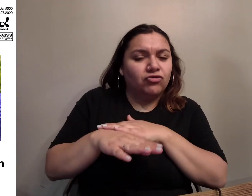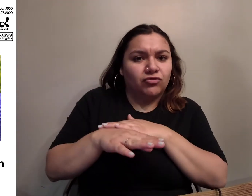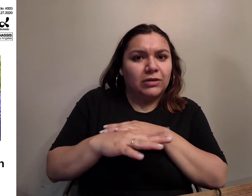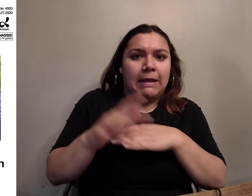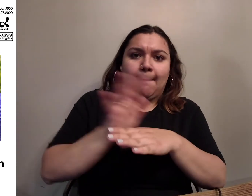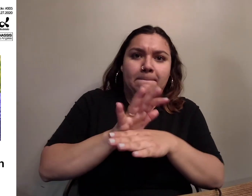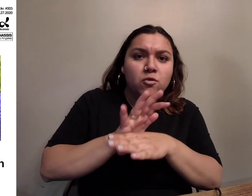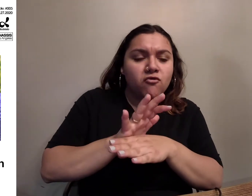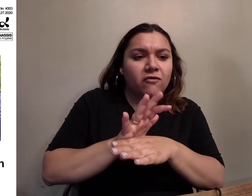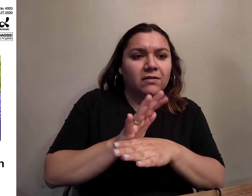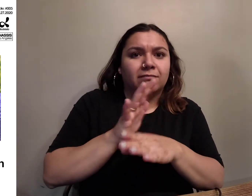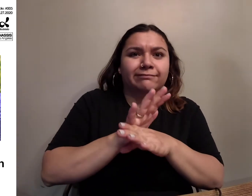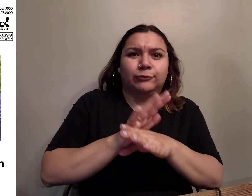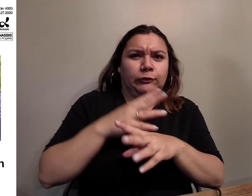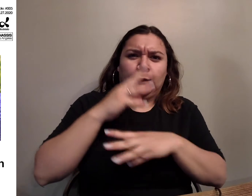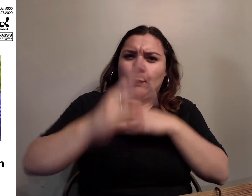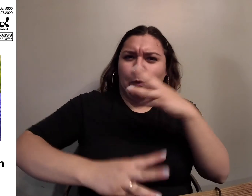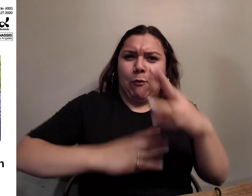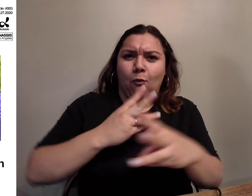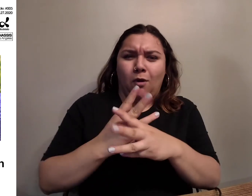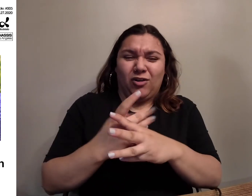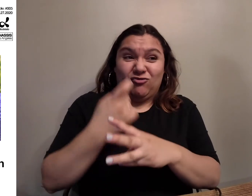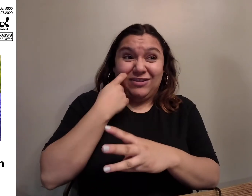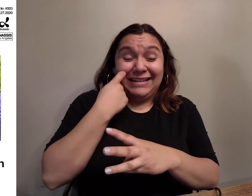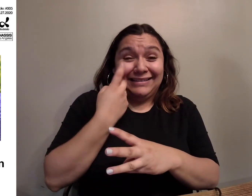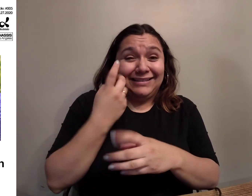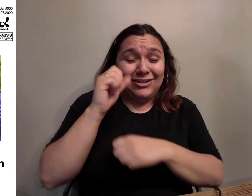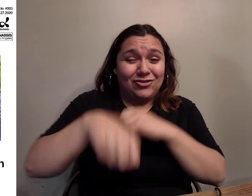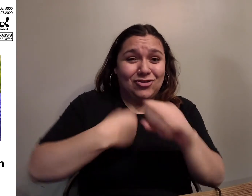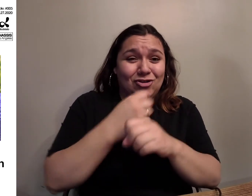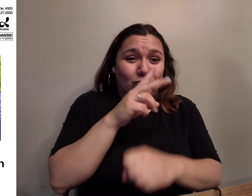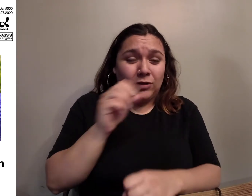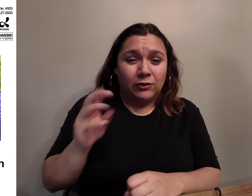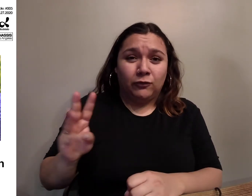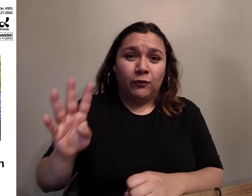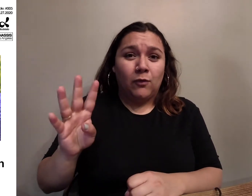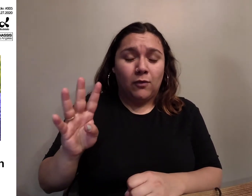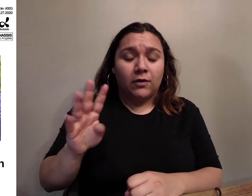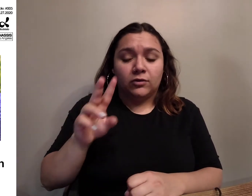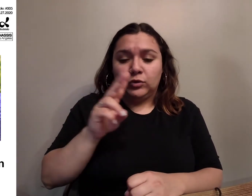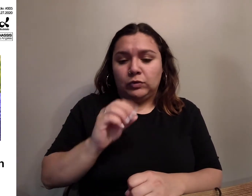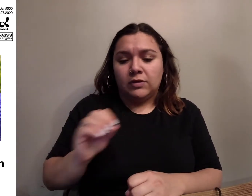late as like 2004. So the cinema industry is